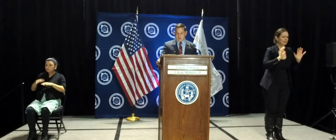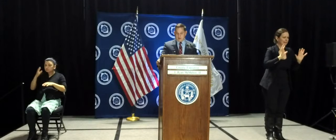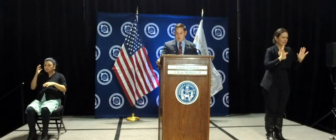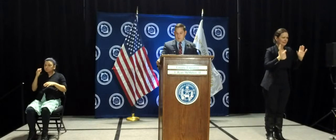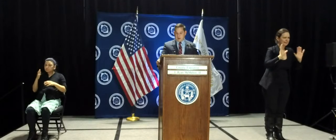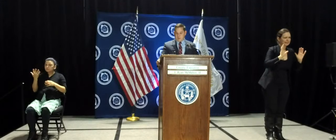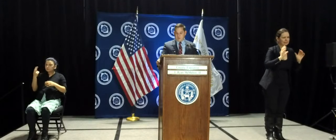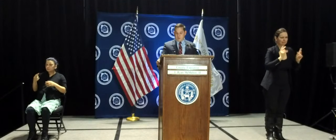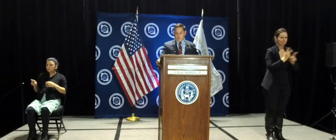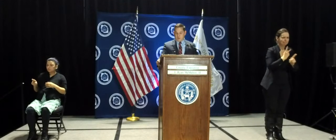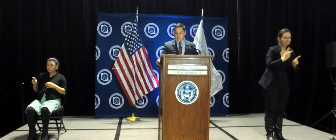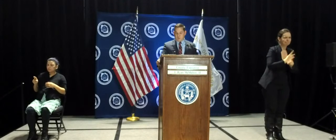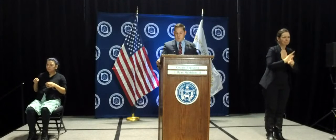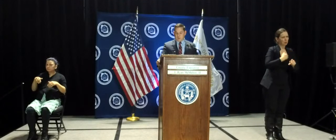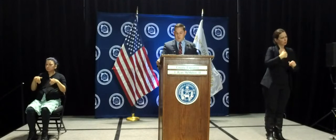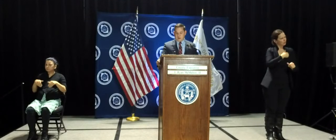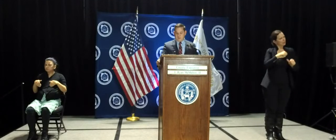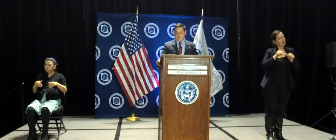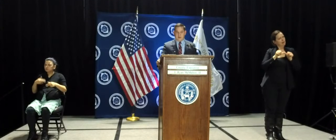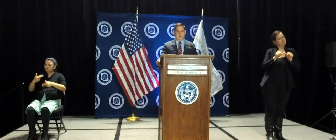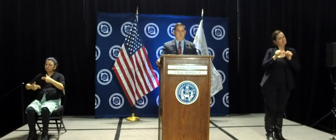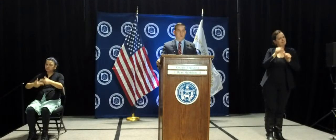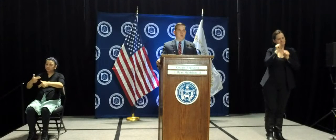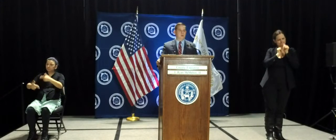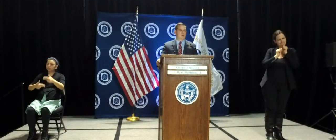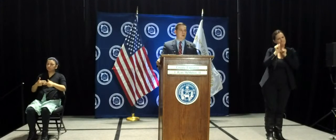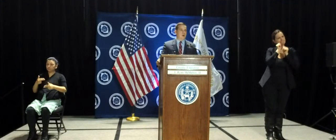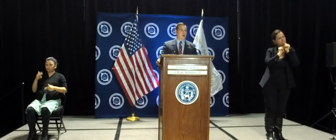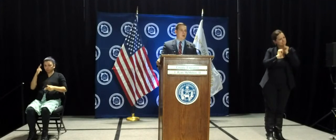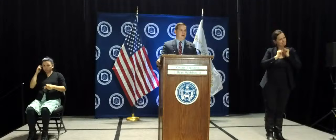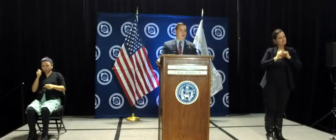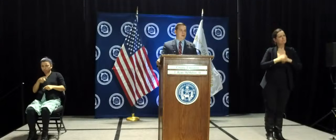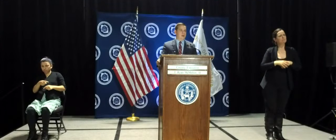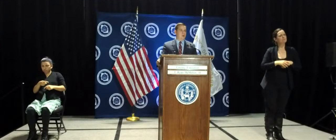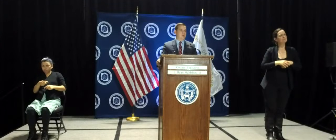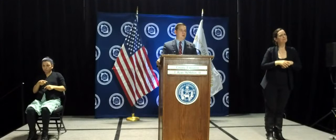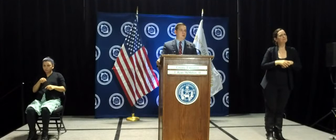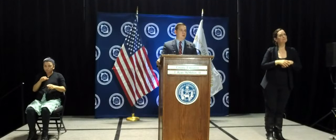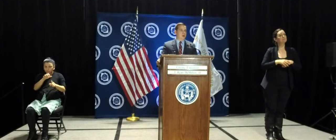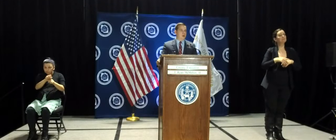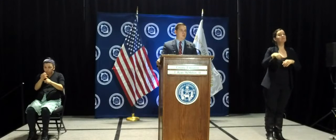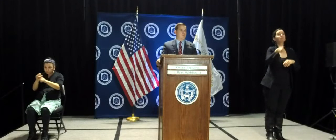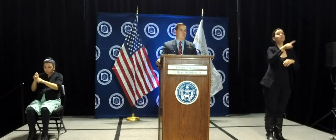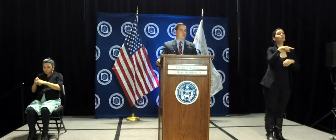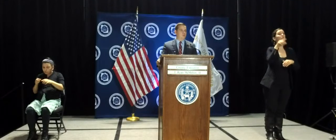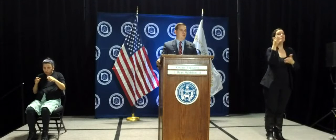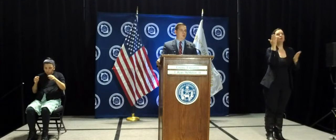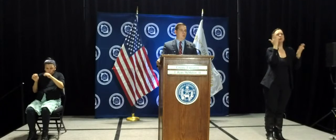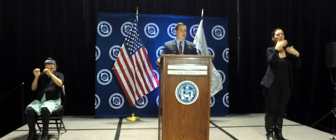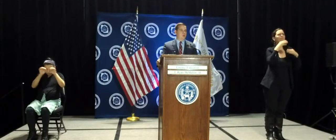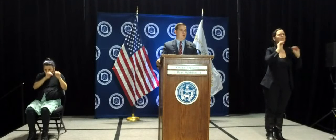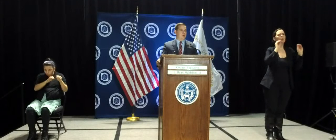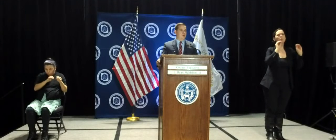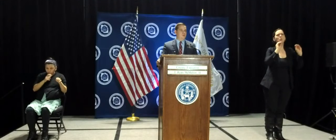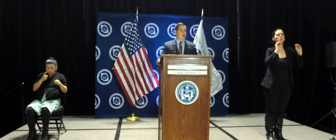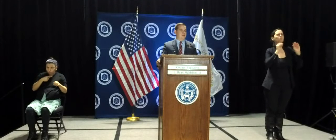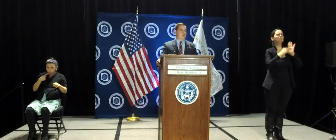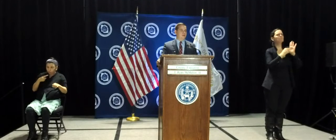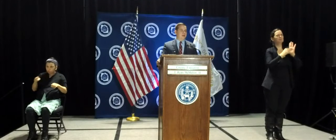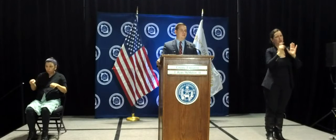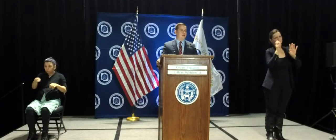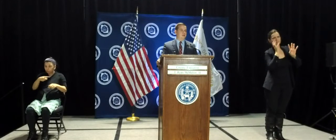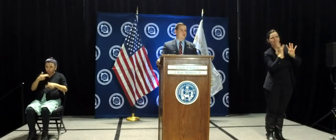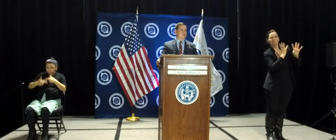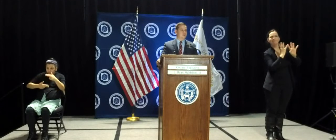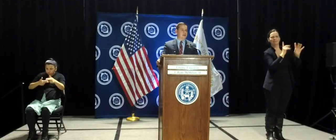identify. We'll now be doing over 21,000 tests a week in Onondaga County. moving forward, trying